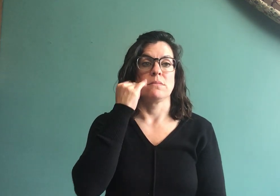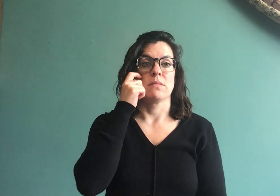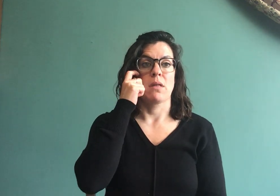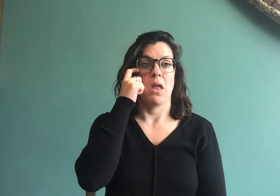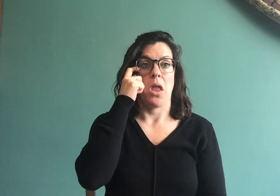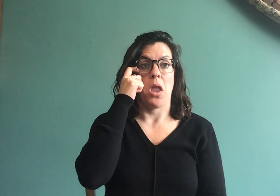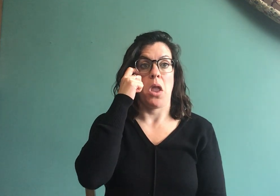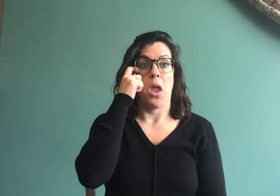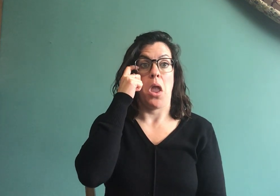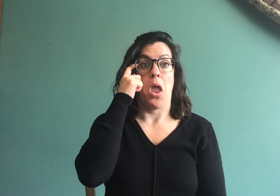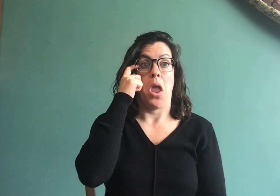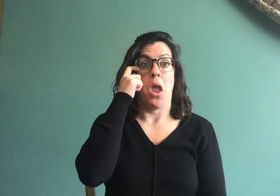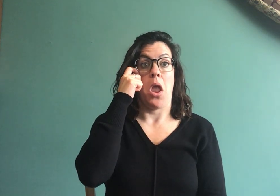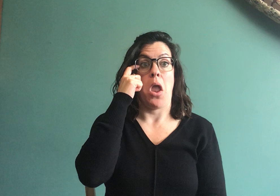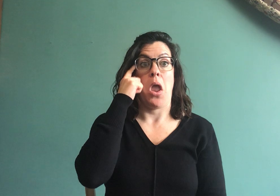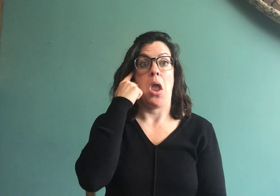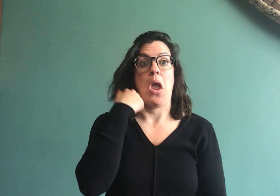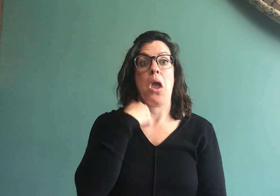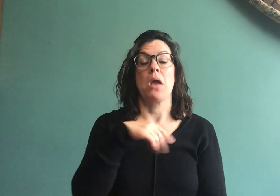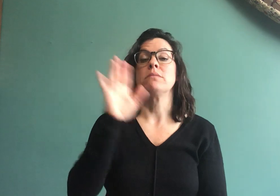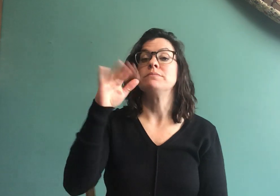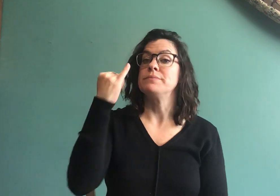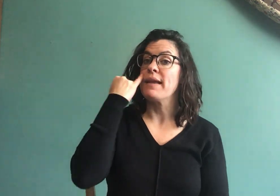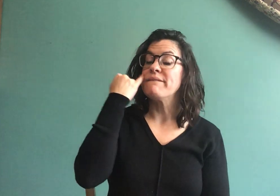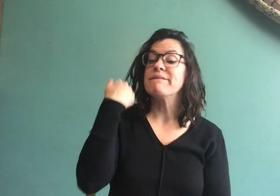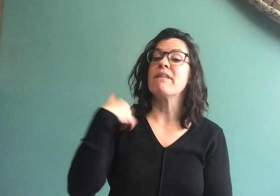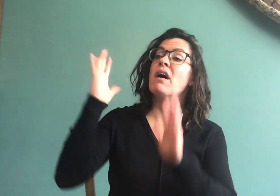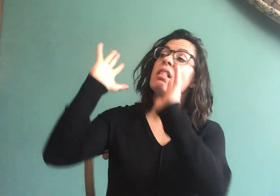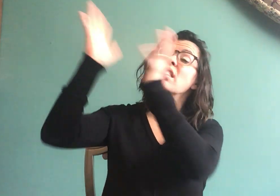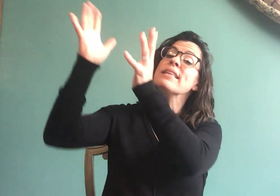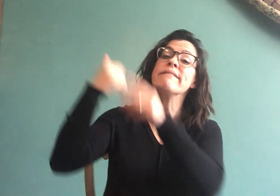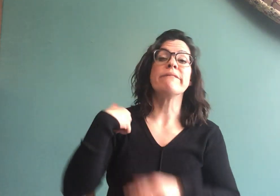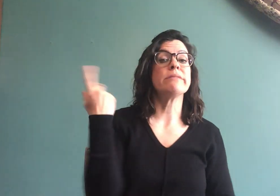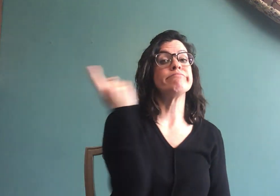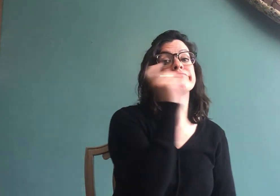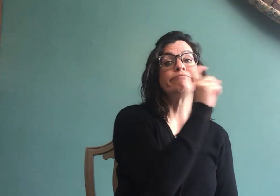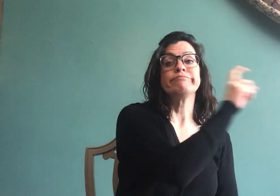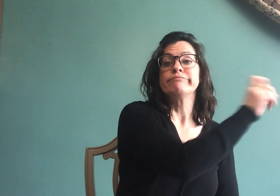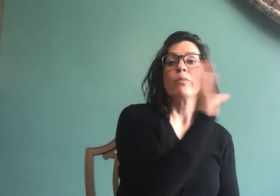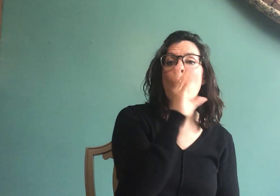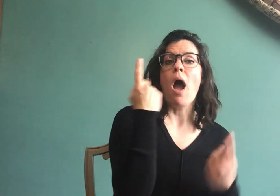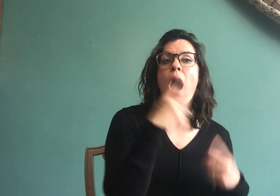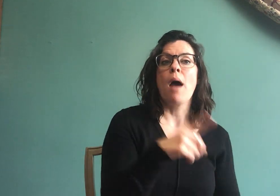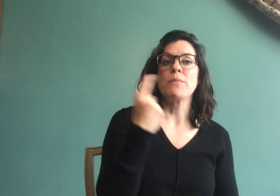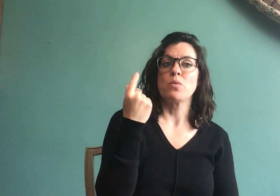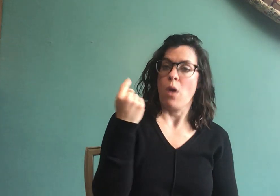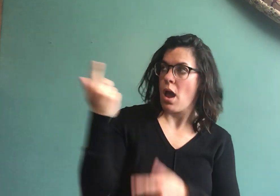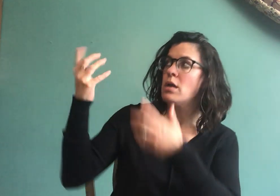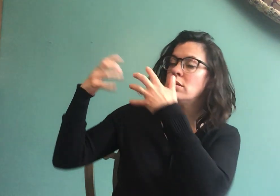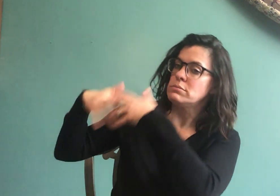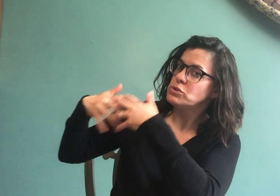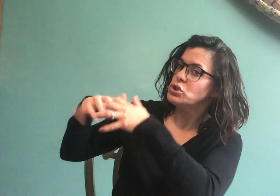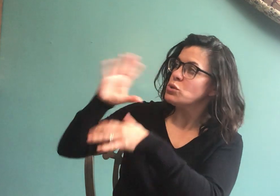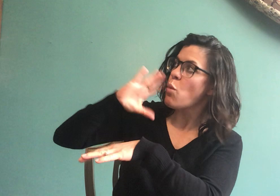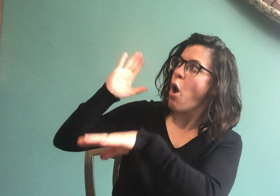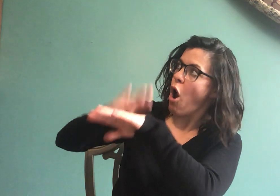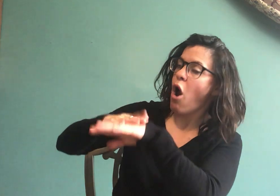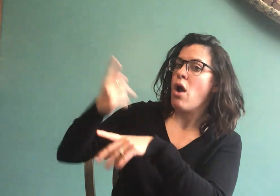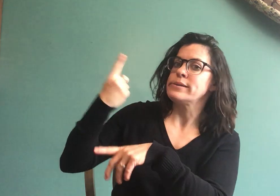Yeah. Okay, that's a bad thing. Okay. OSHA, remember OSHA? Lockout, tag out. What's the acronym for